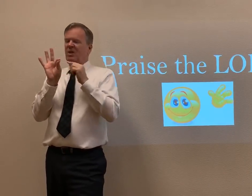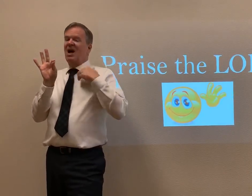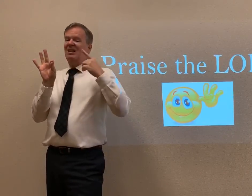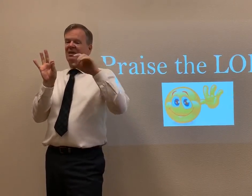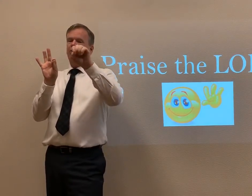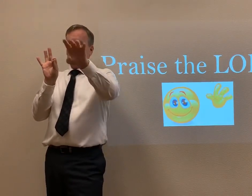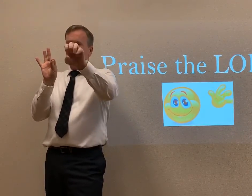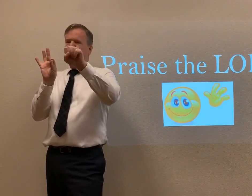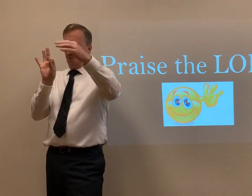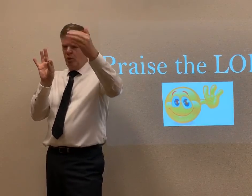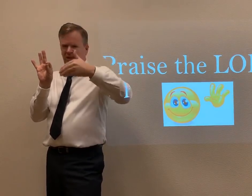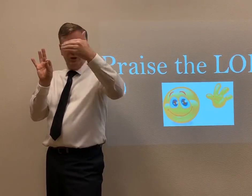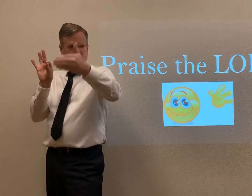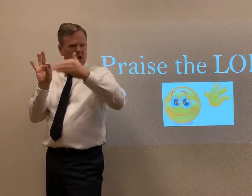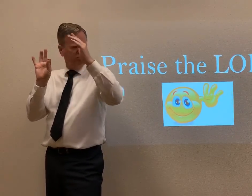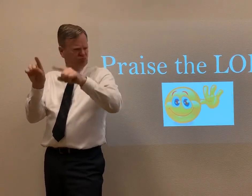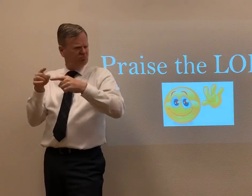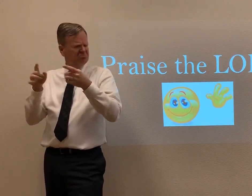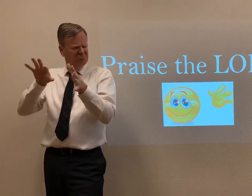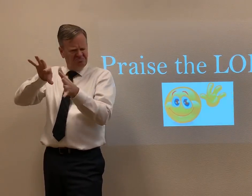scriptures I've shared with you occasionally.